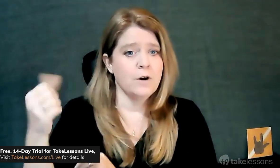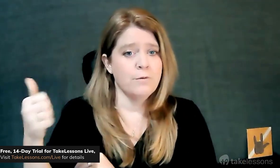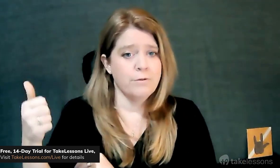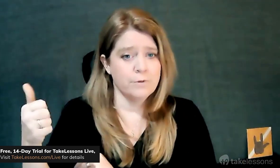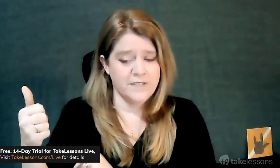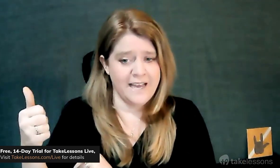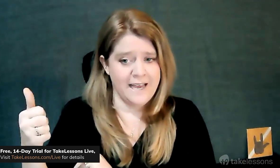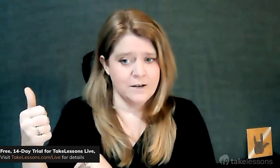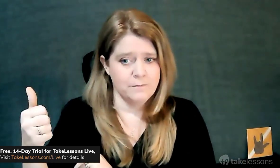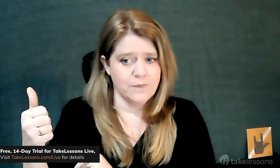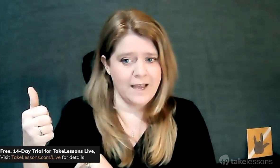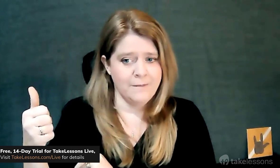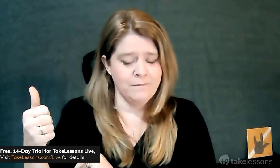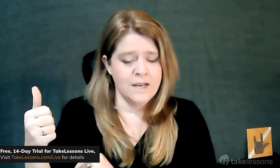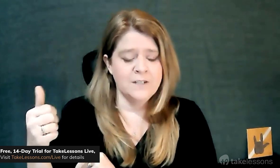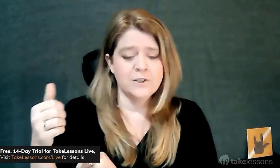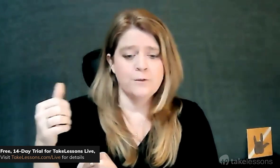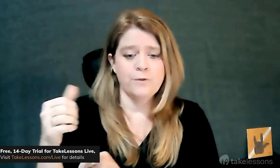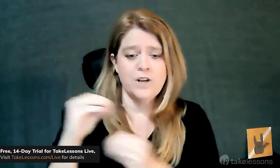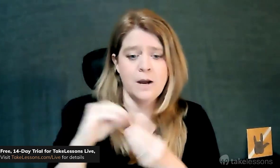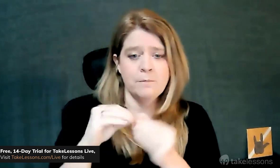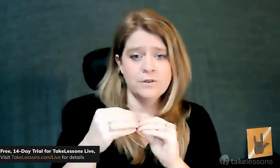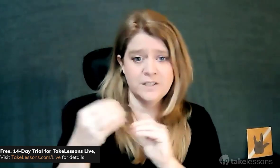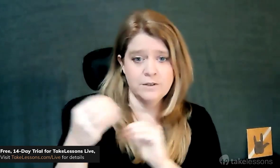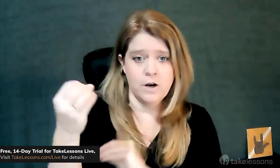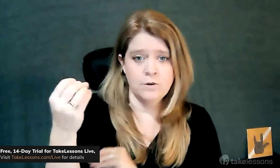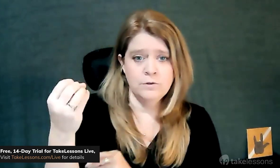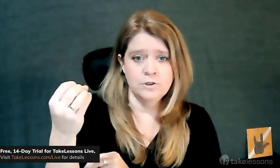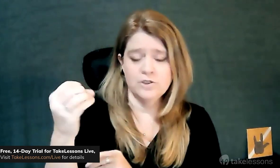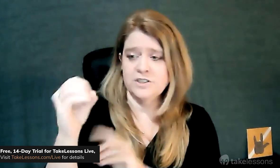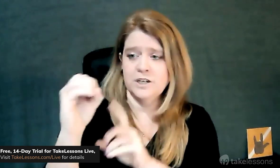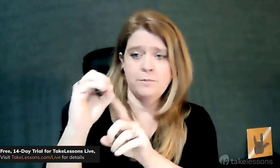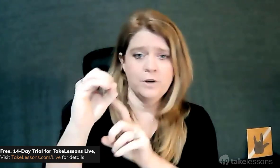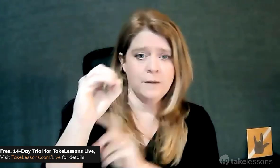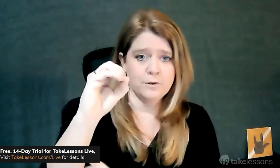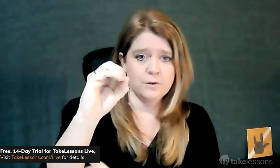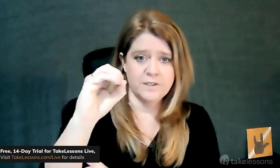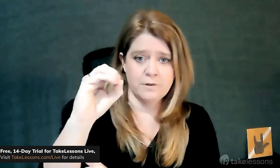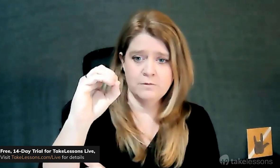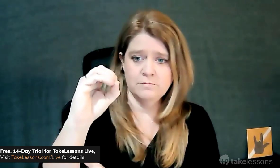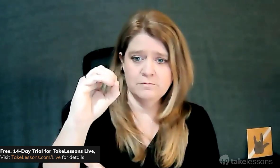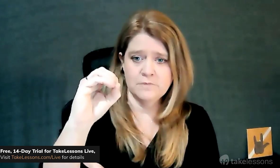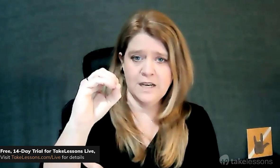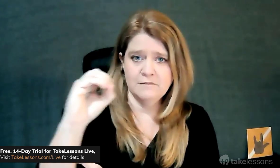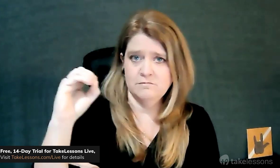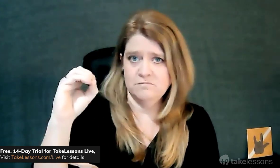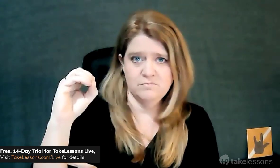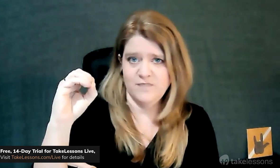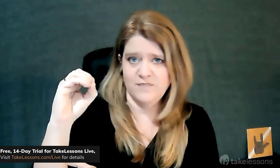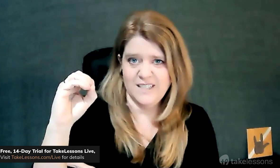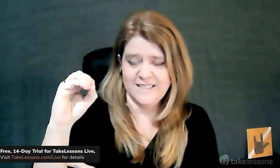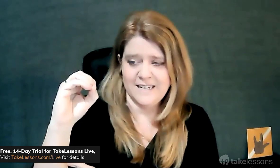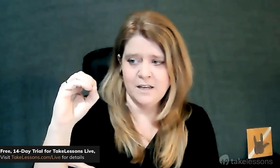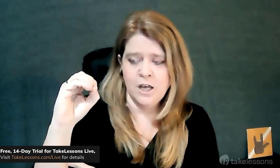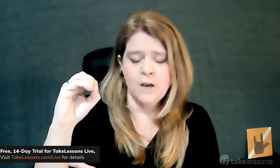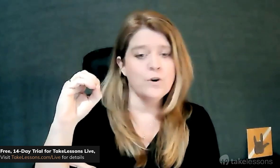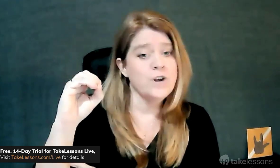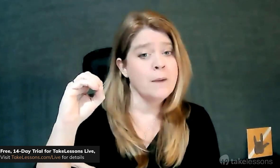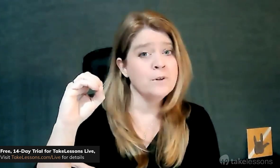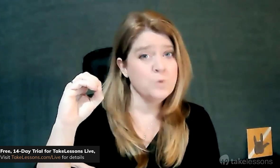through 10, okay? So for number 0, you're just going to put up your 0, okay? Very easy. For numbers 1